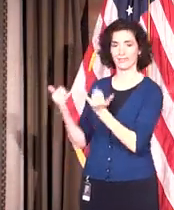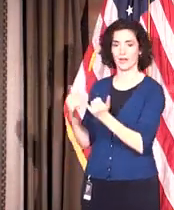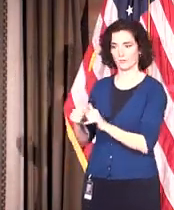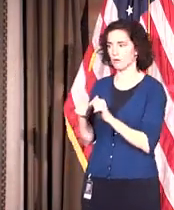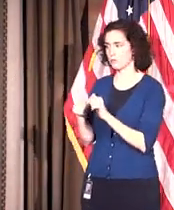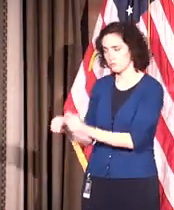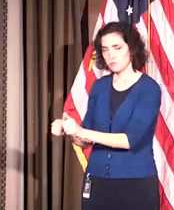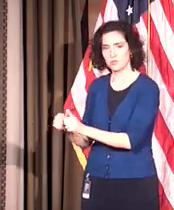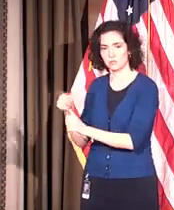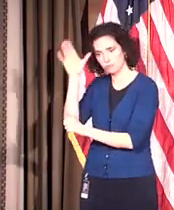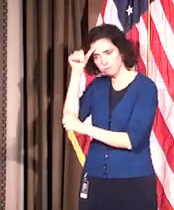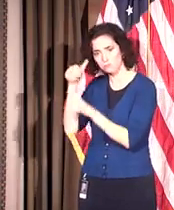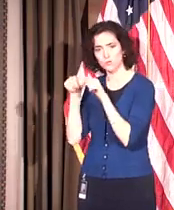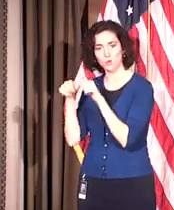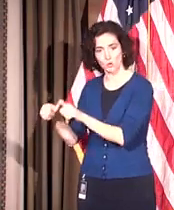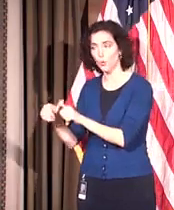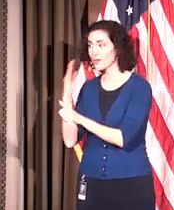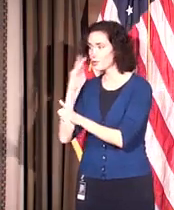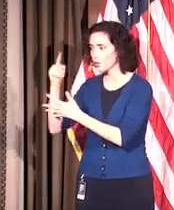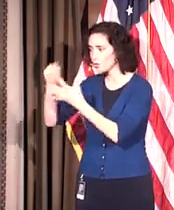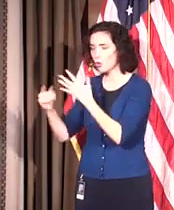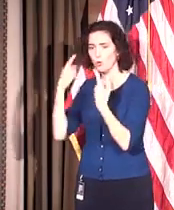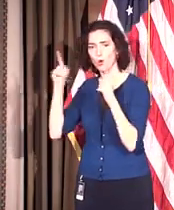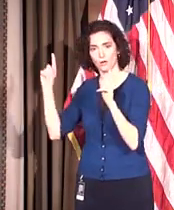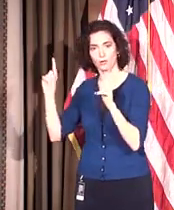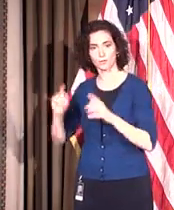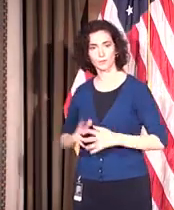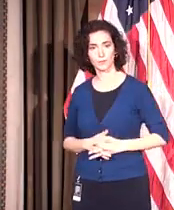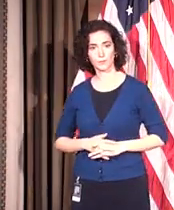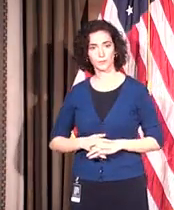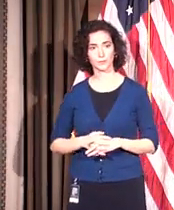we know work.